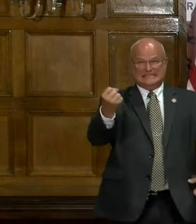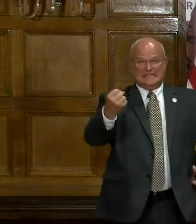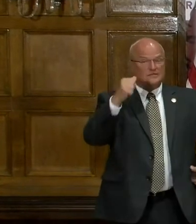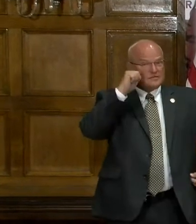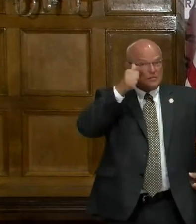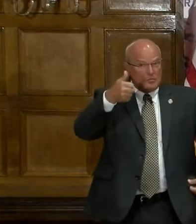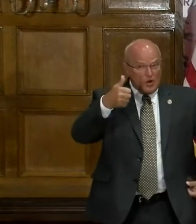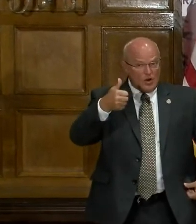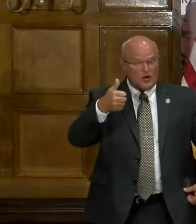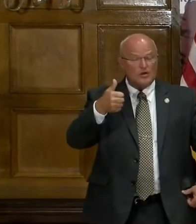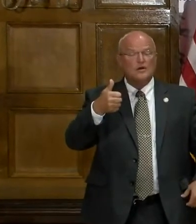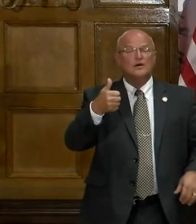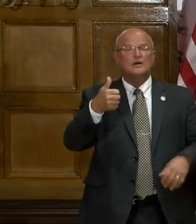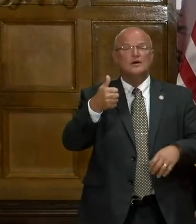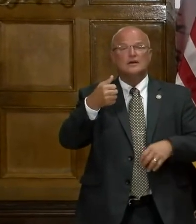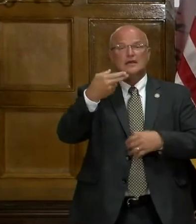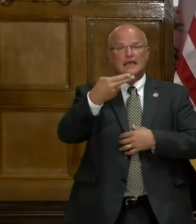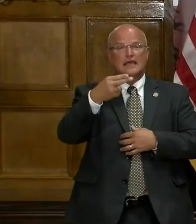tomorrow's